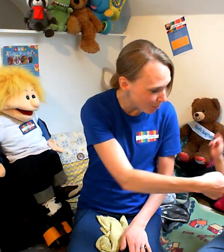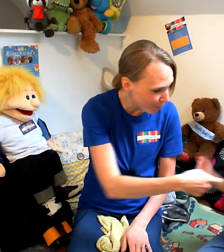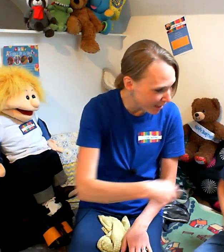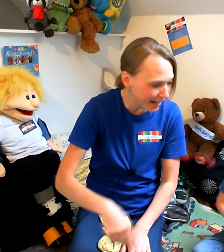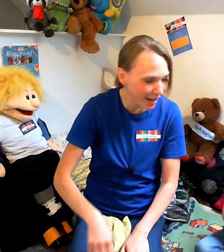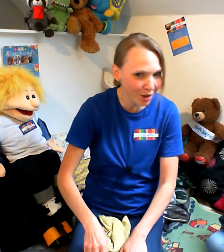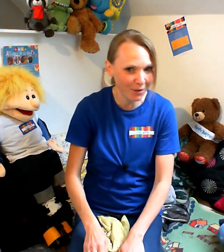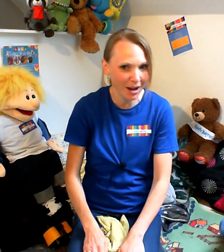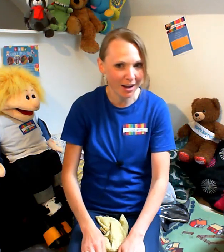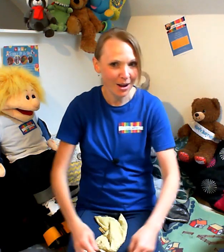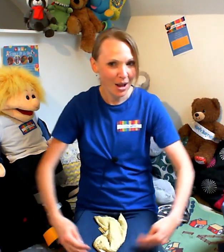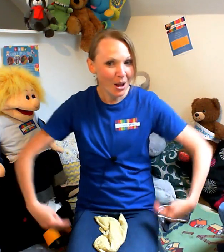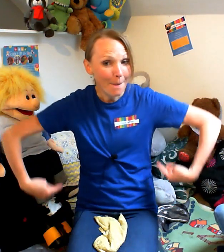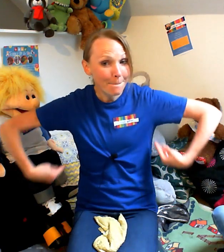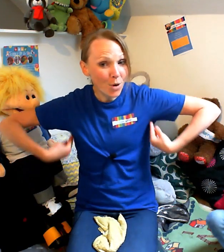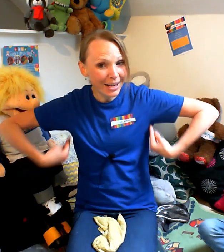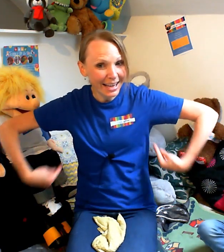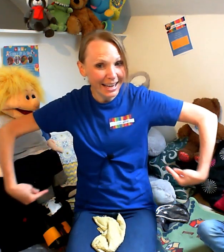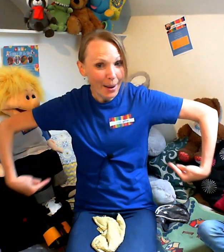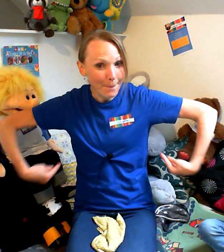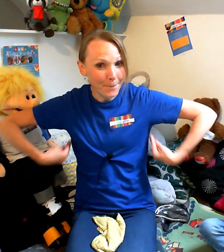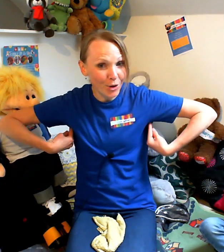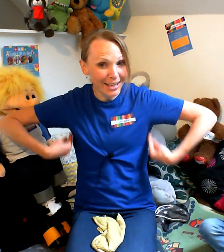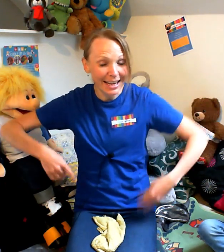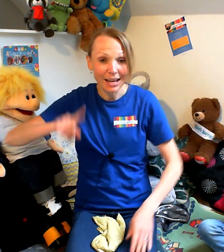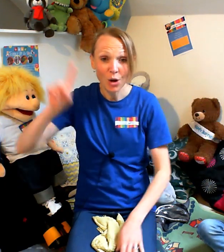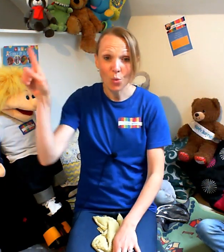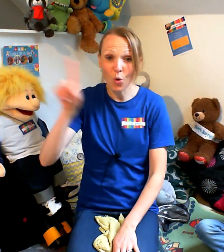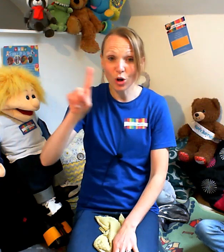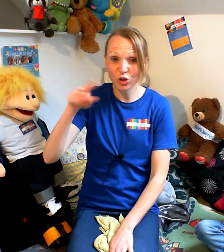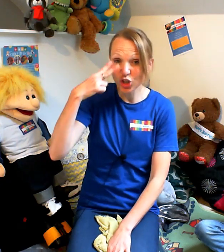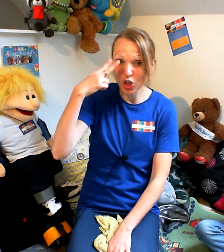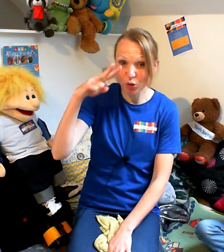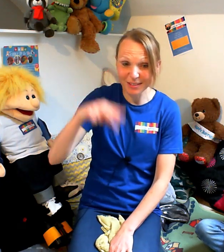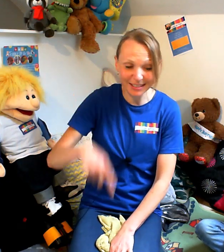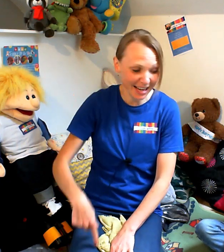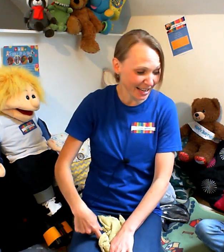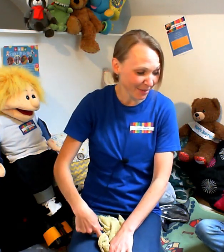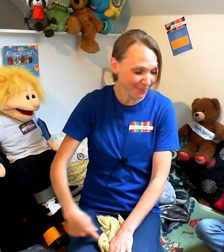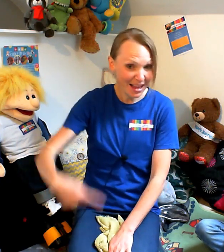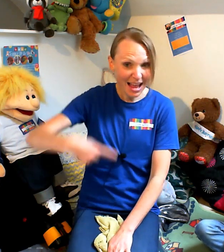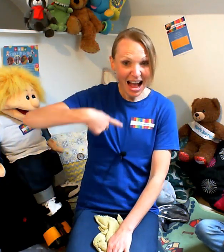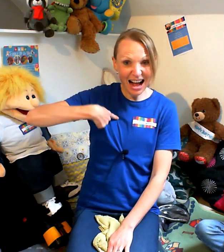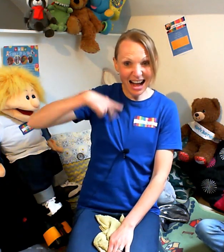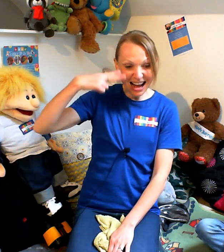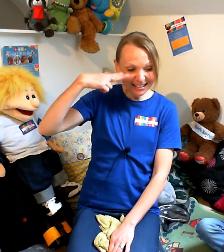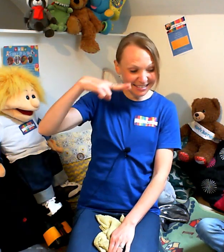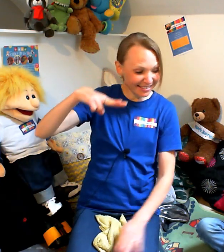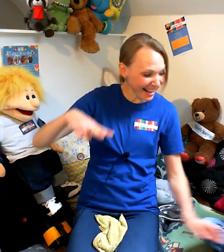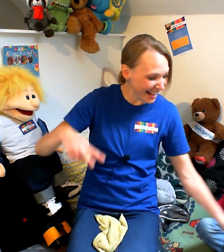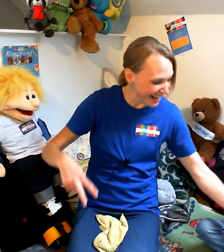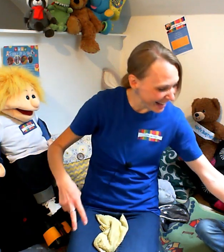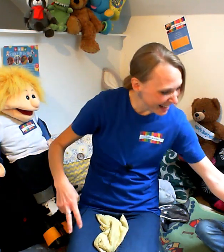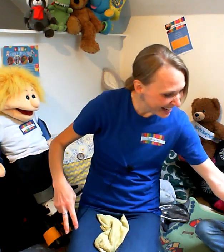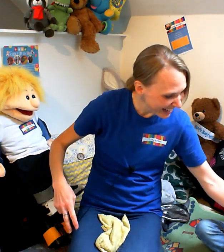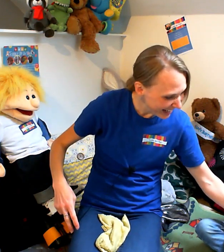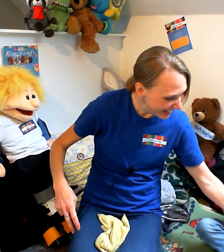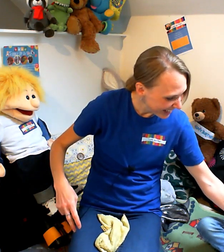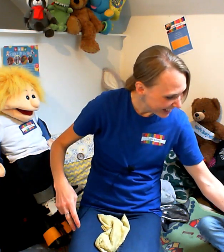bring it over? I know. Monkey, what do you see? A I see. Let's